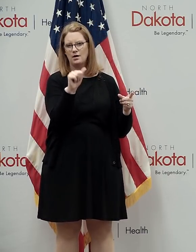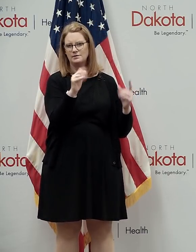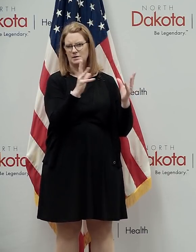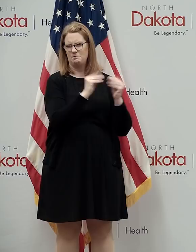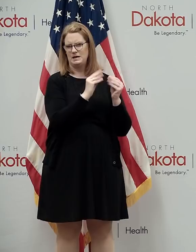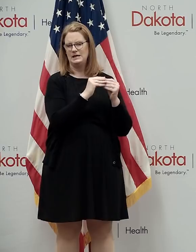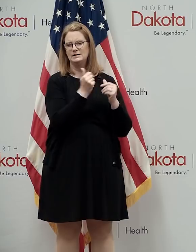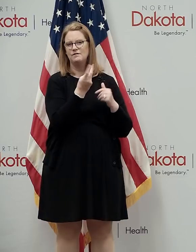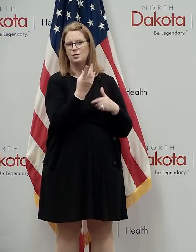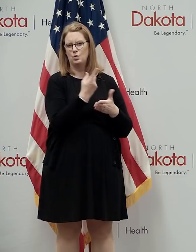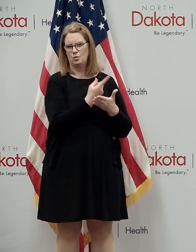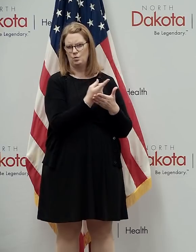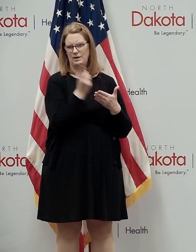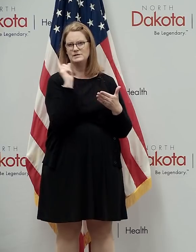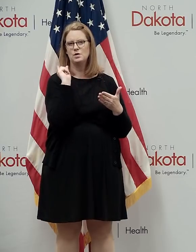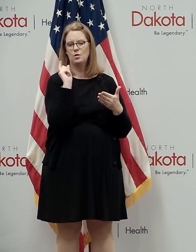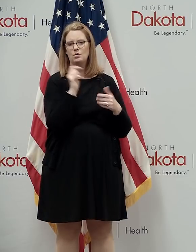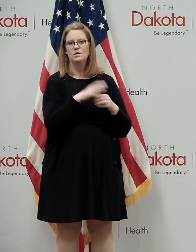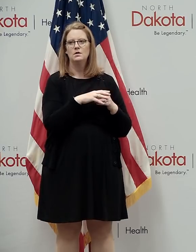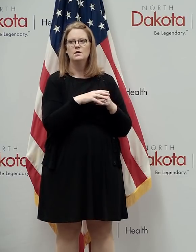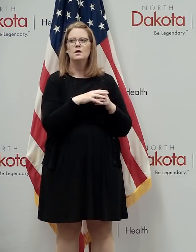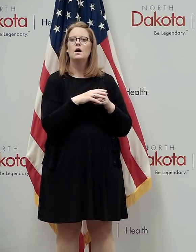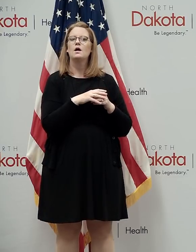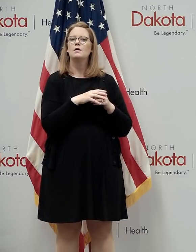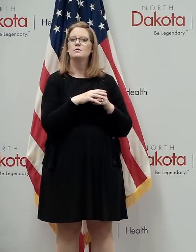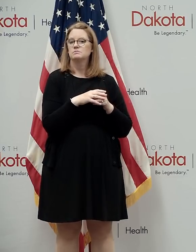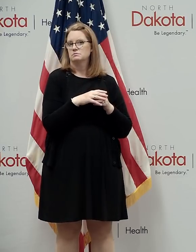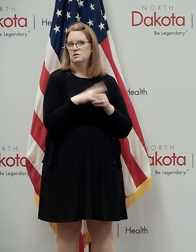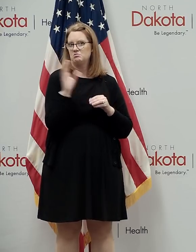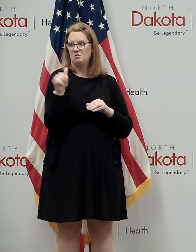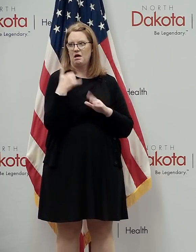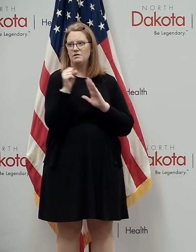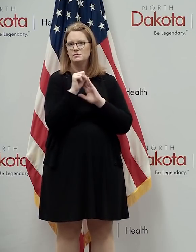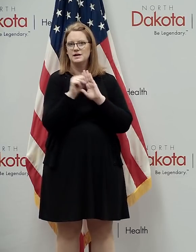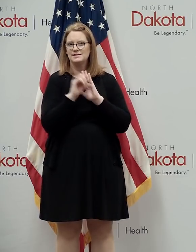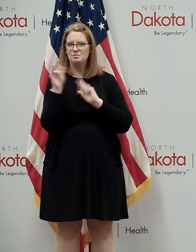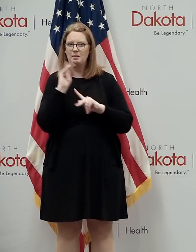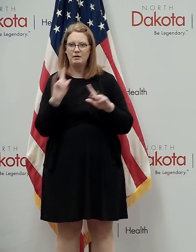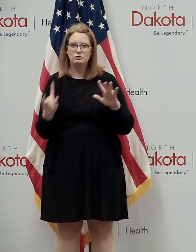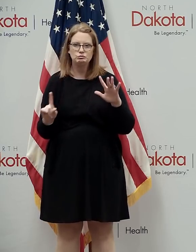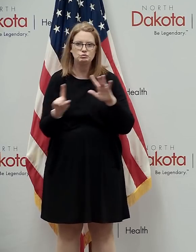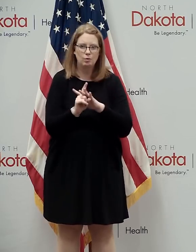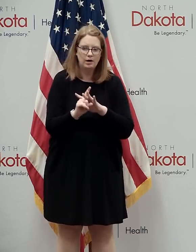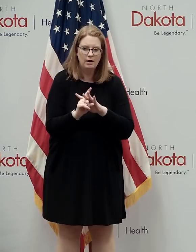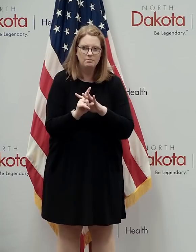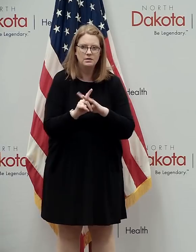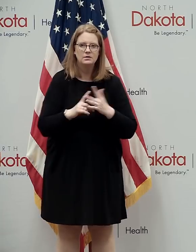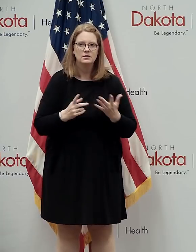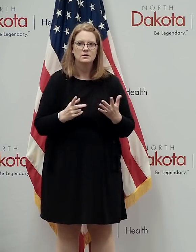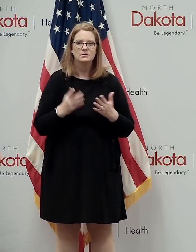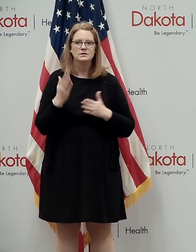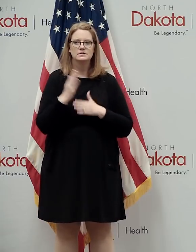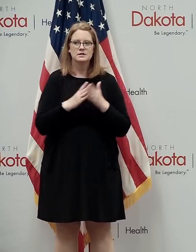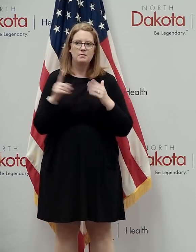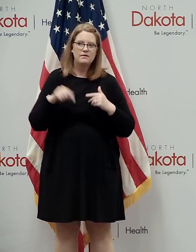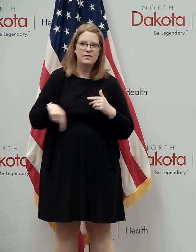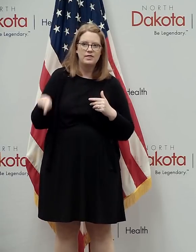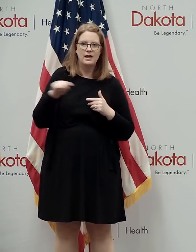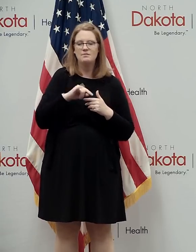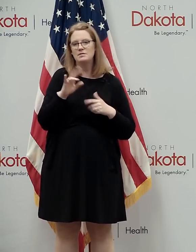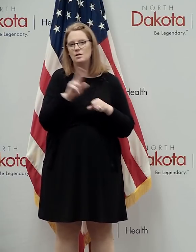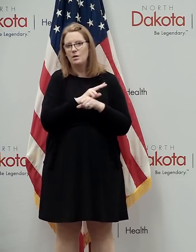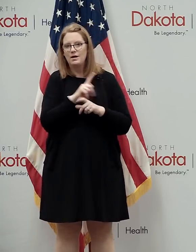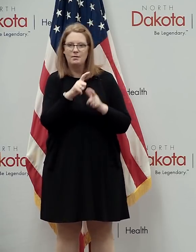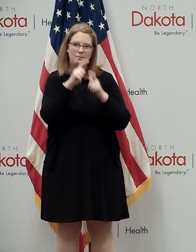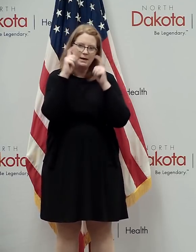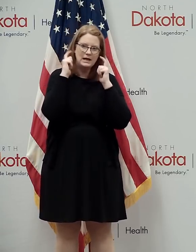couple weeks ago. I think that people are coming through from these other states. I think some of them are acting, they're wearing masks,